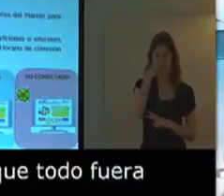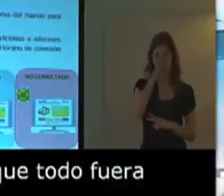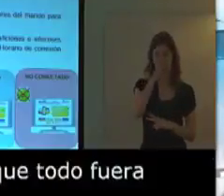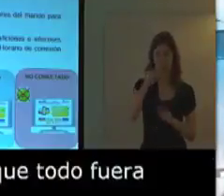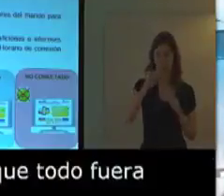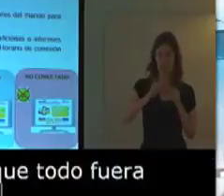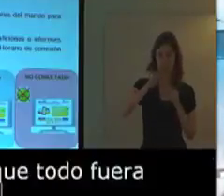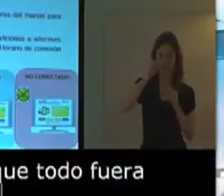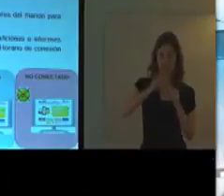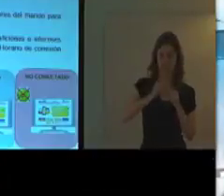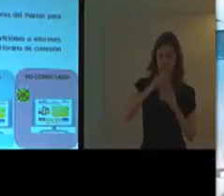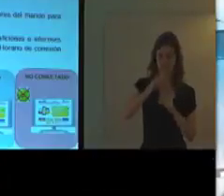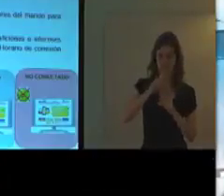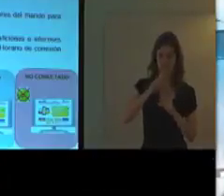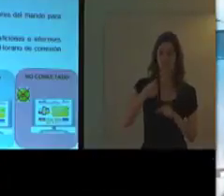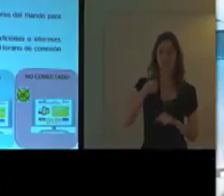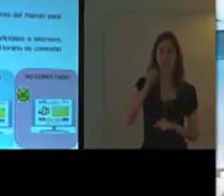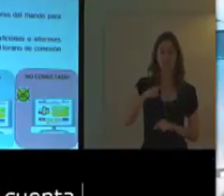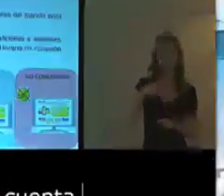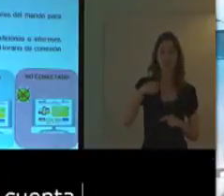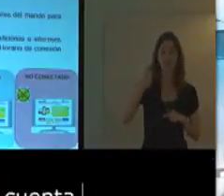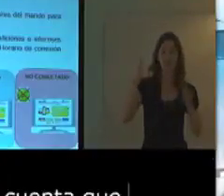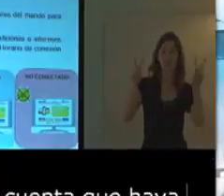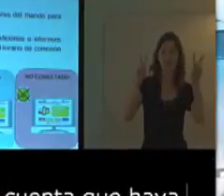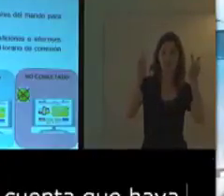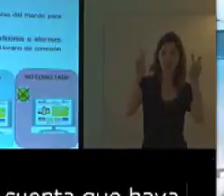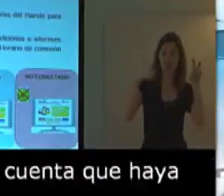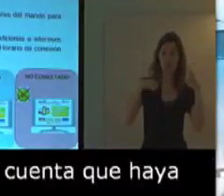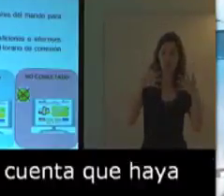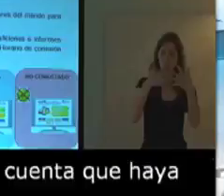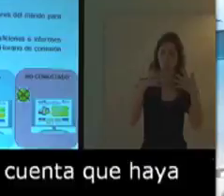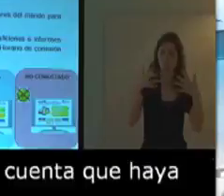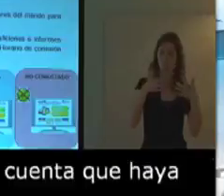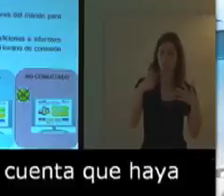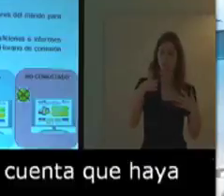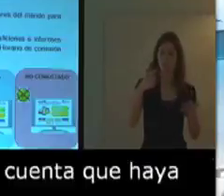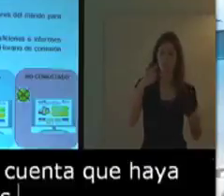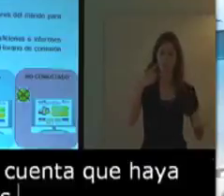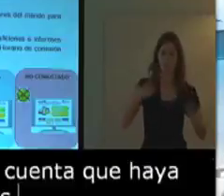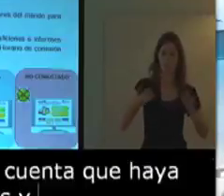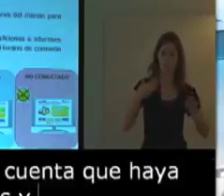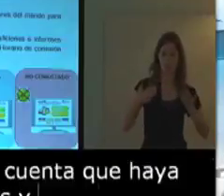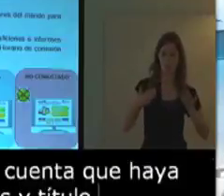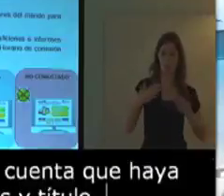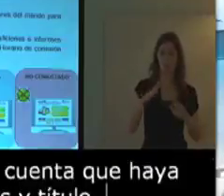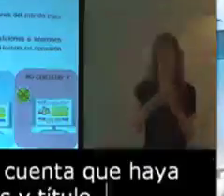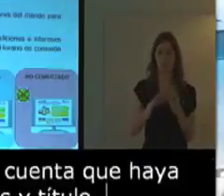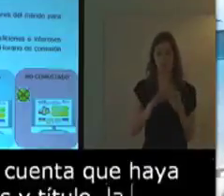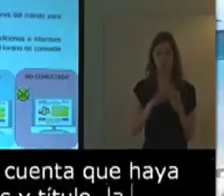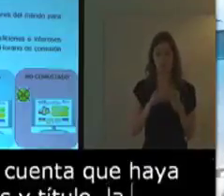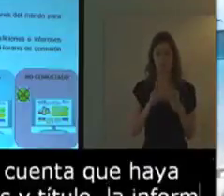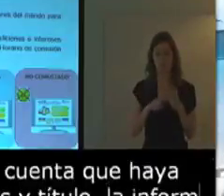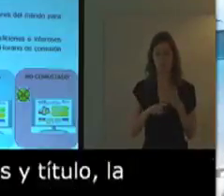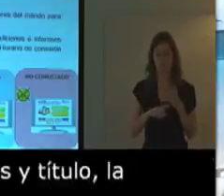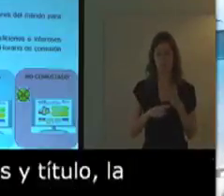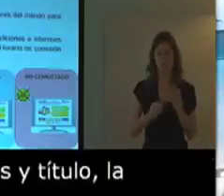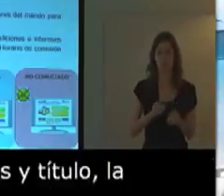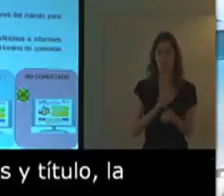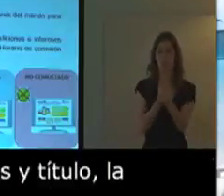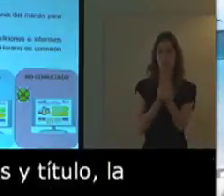make sure that there's large letters, contrast between the heading and the text.